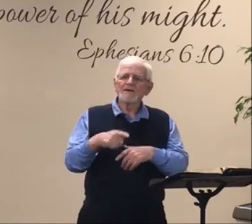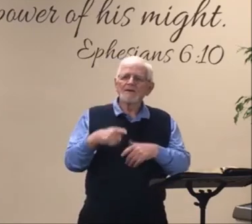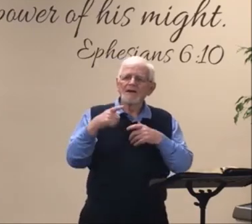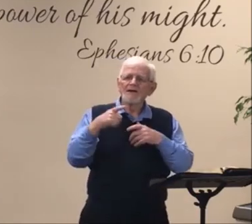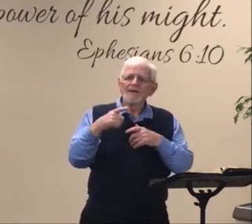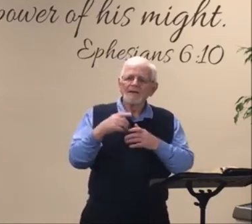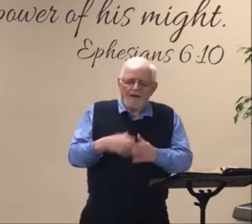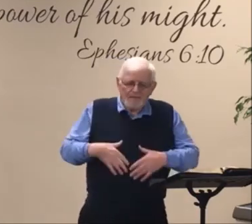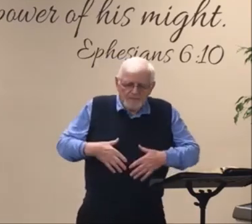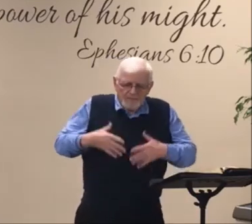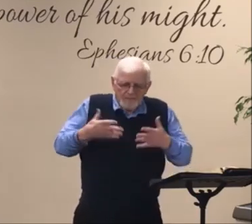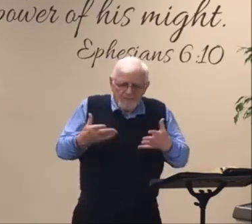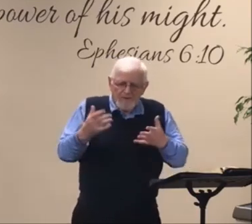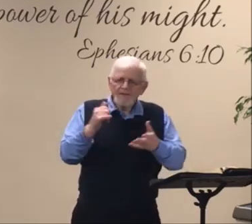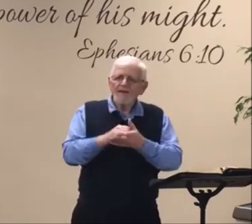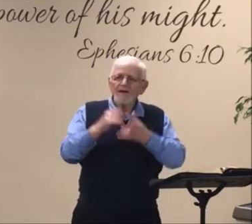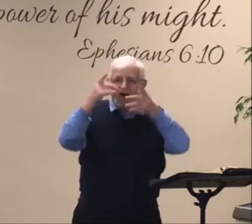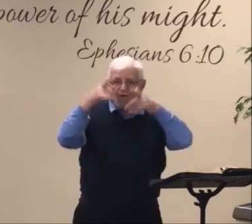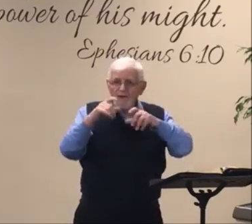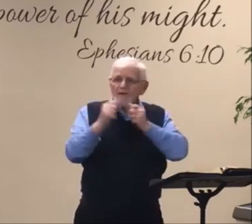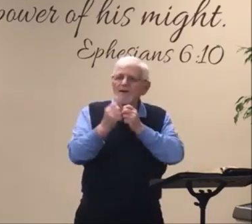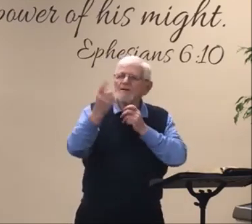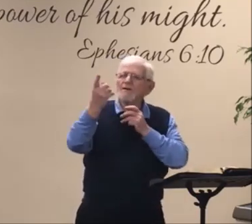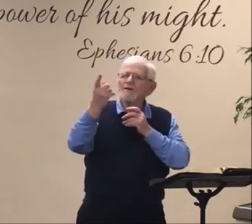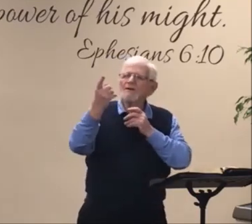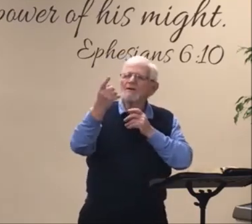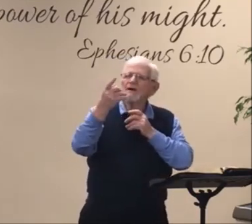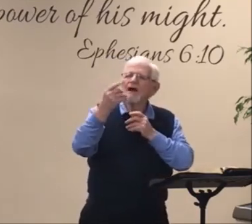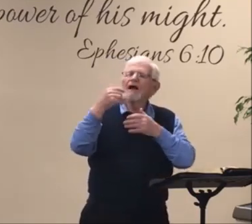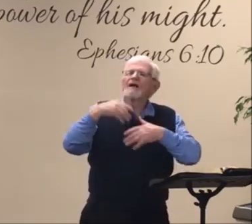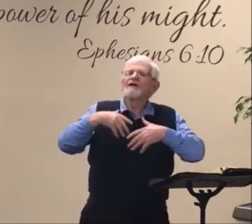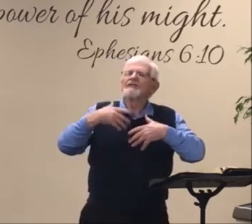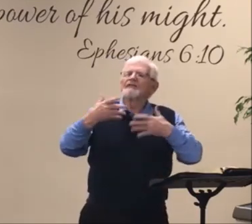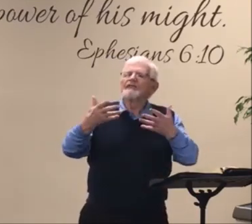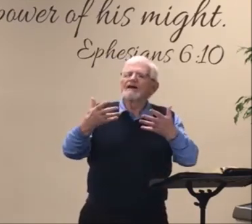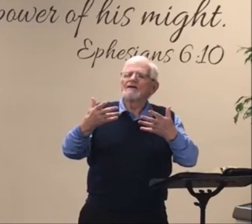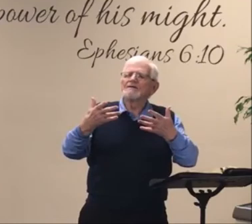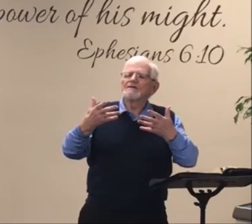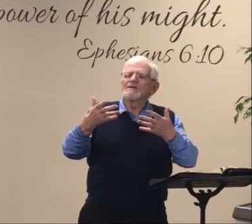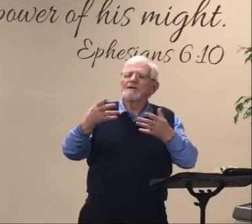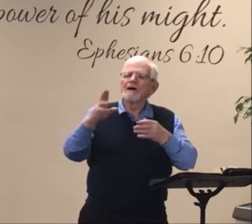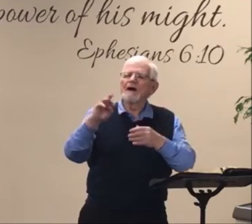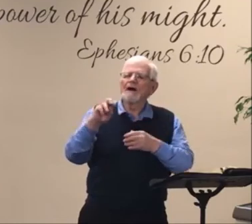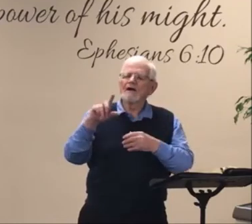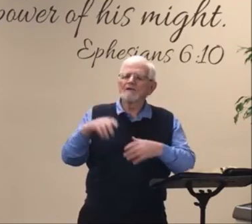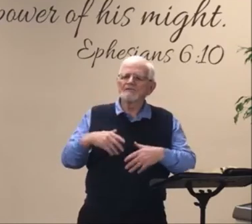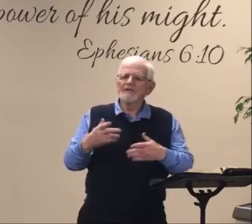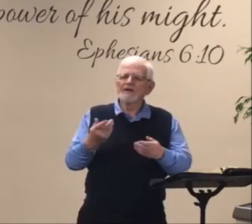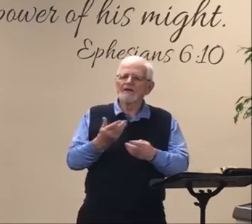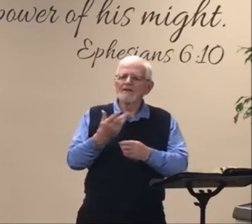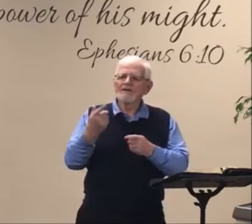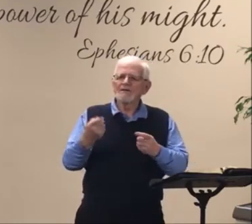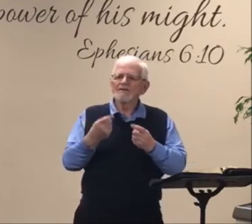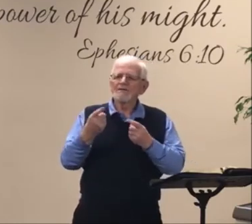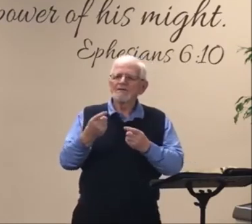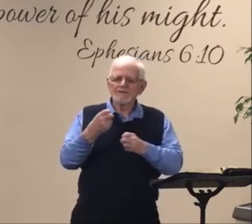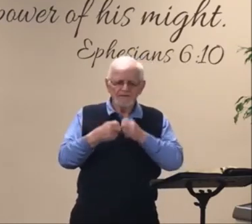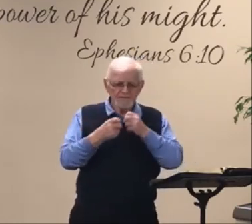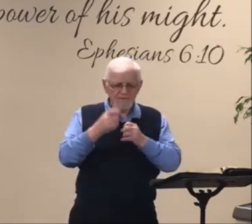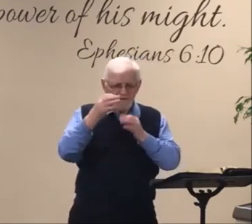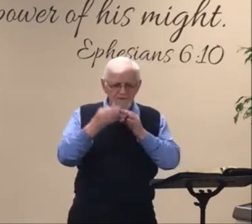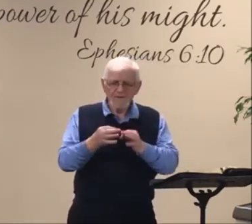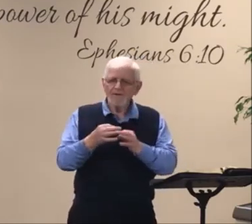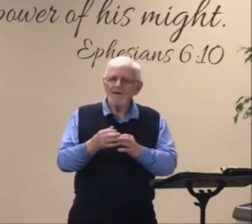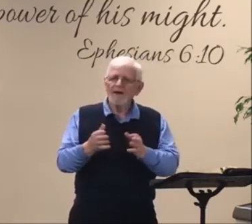would admit it, they would agree with you, they confess any unconfessed sin, and that they would make the tough decision and